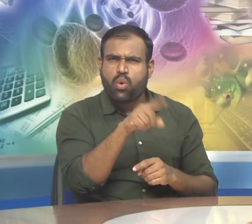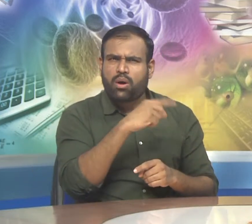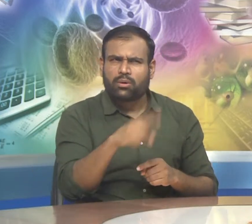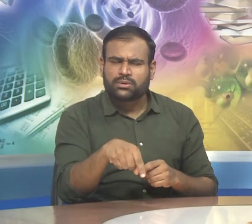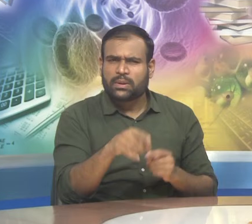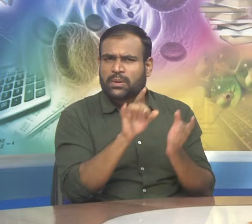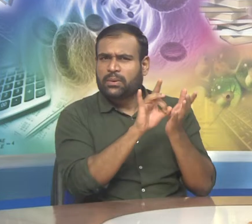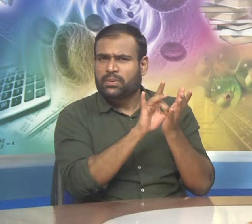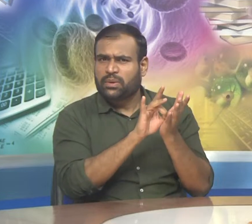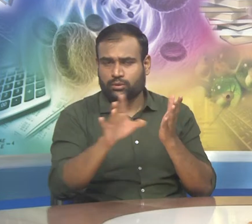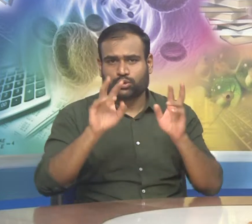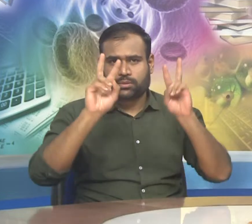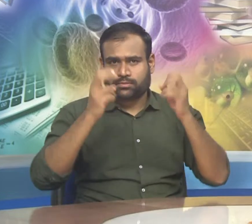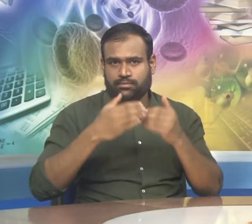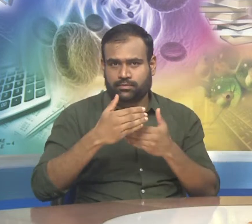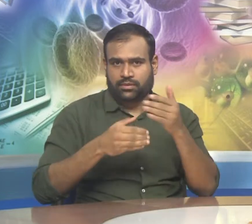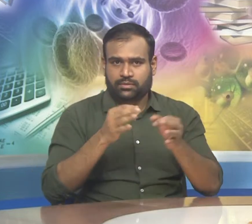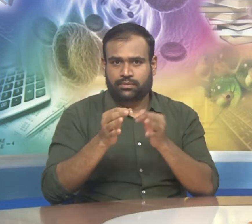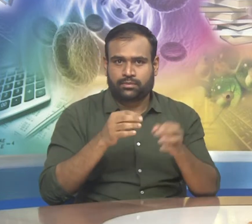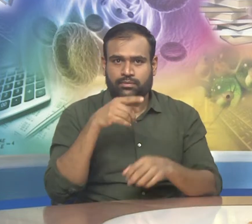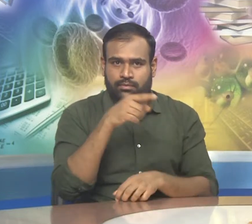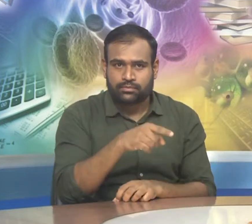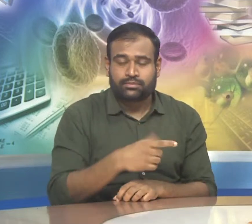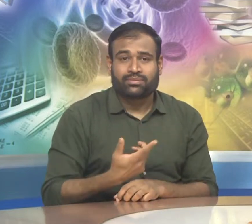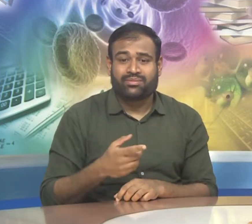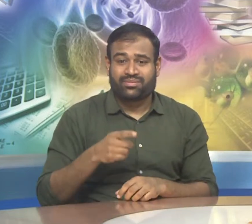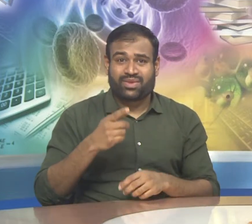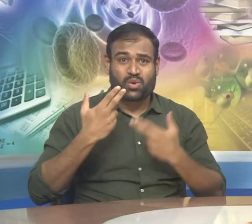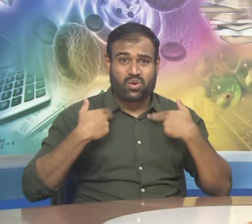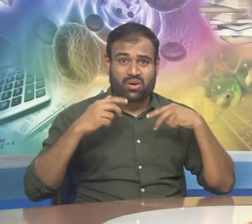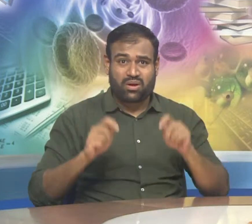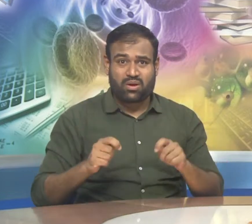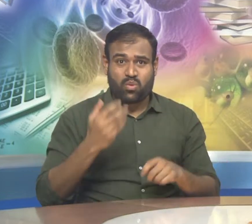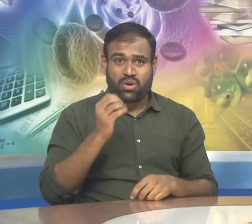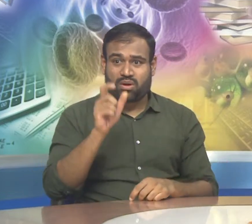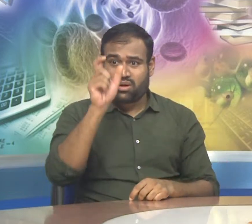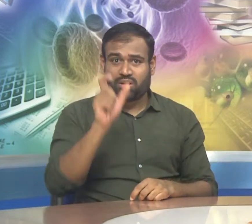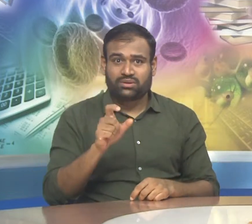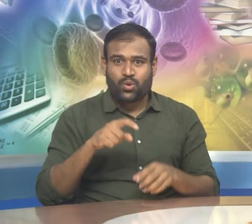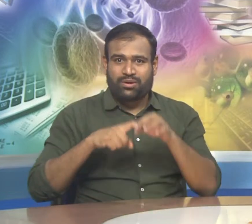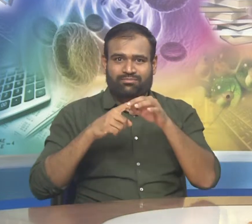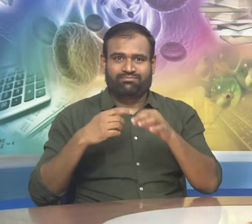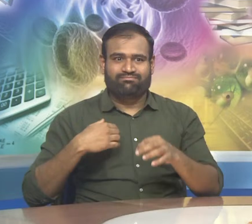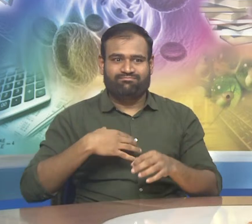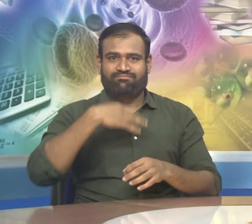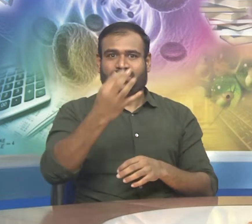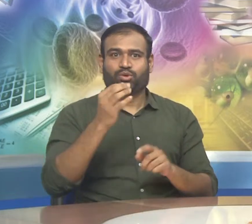Qualifications: he or she should be a citizen of India,